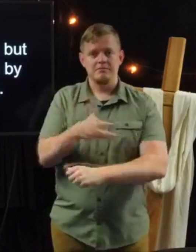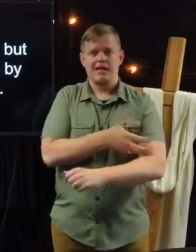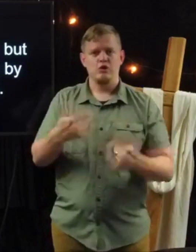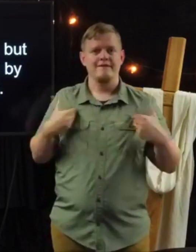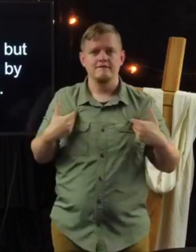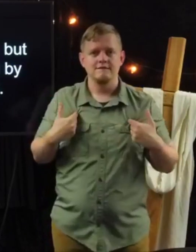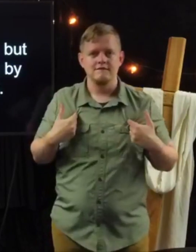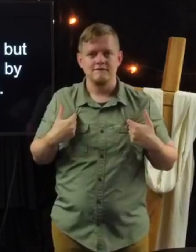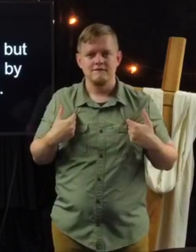Demons have power.